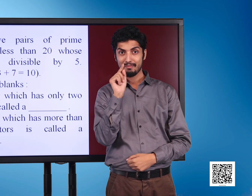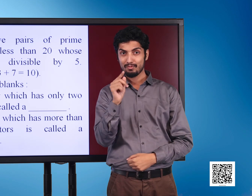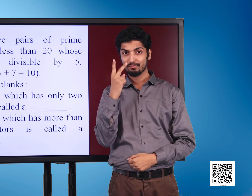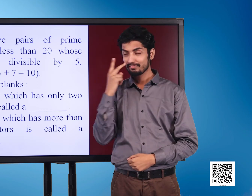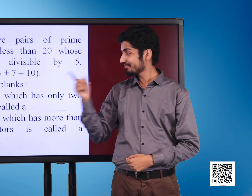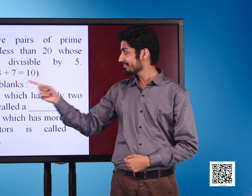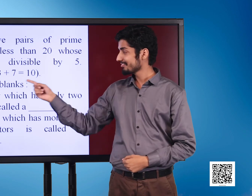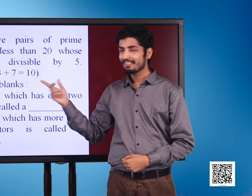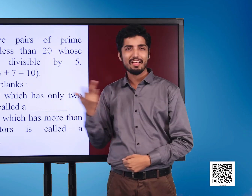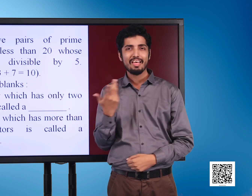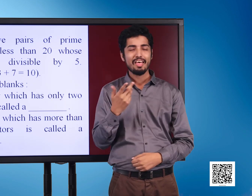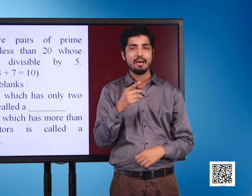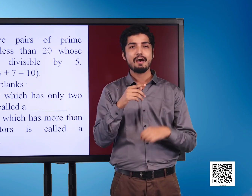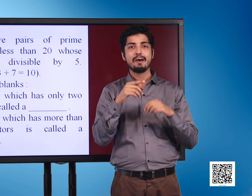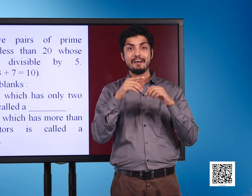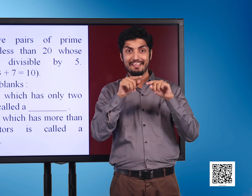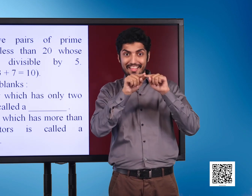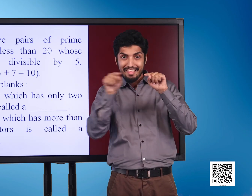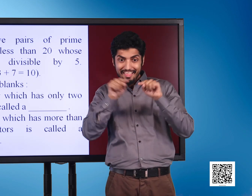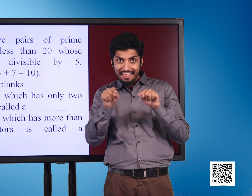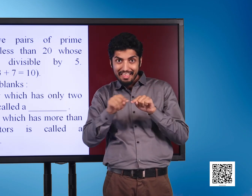"12. Fill in the blanks.